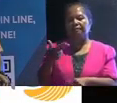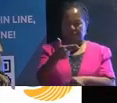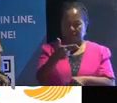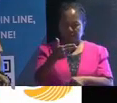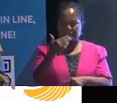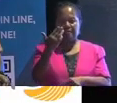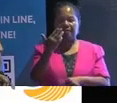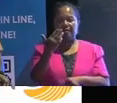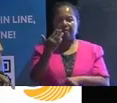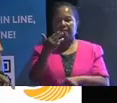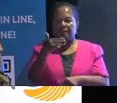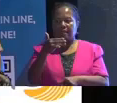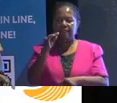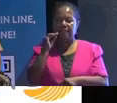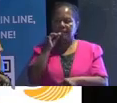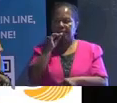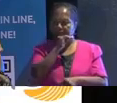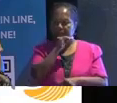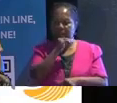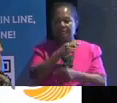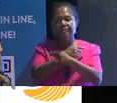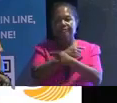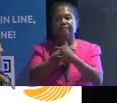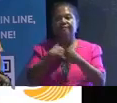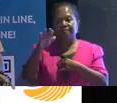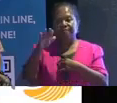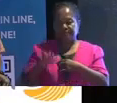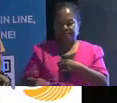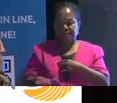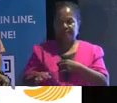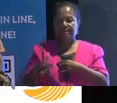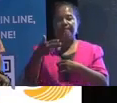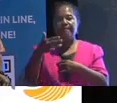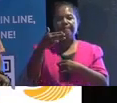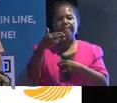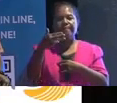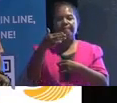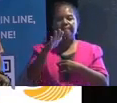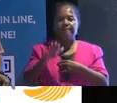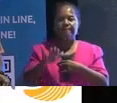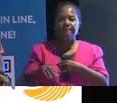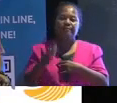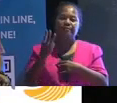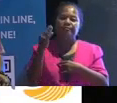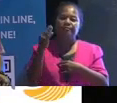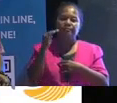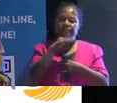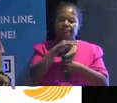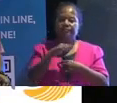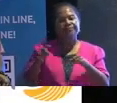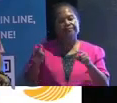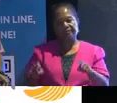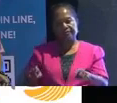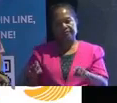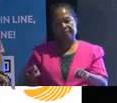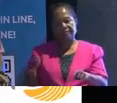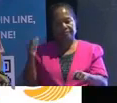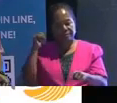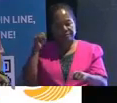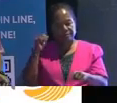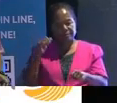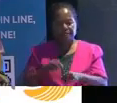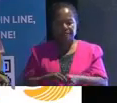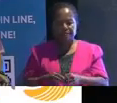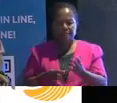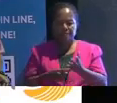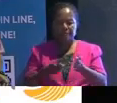900 kina. So we are reducing it by 900. 300 kina is the remaining amount. So to get the tax,